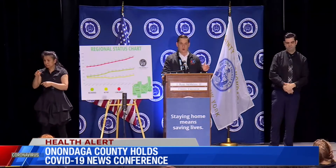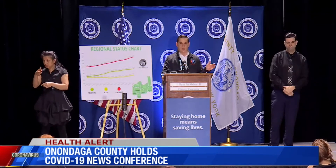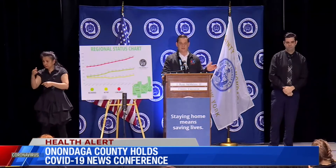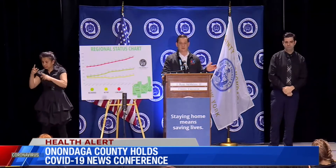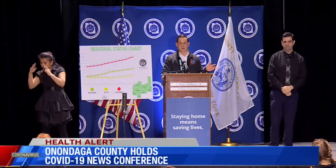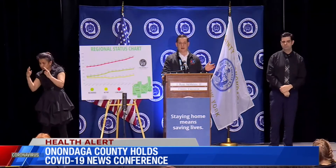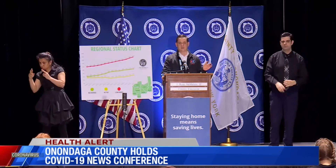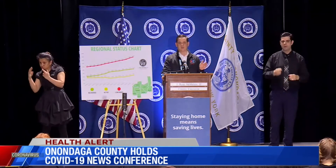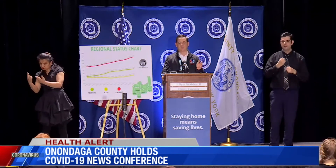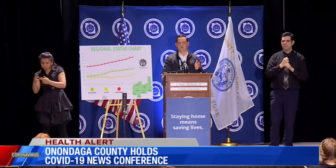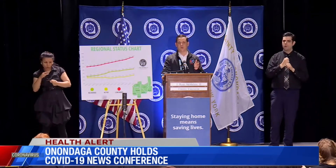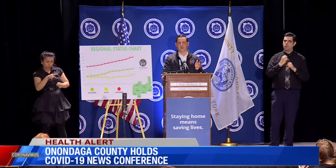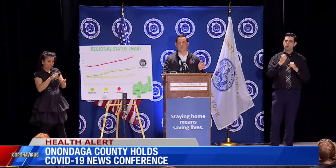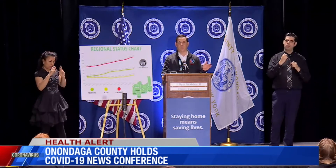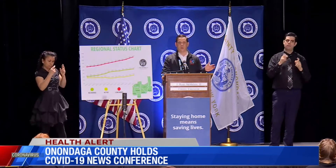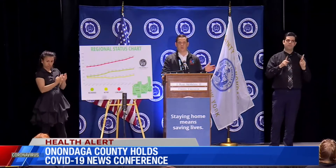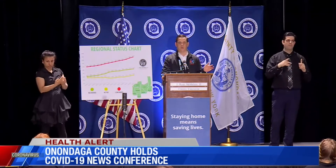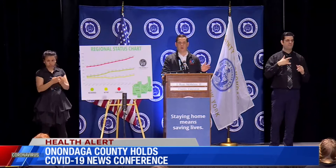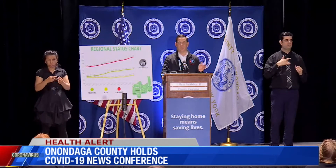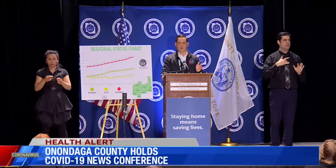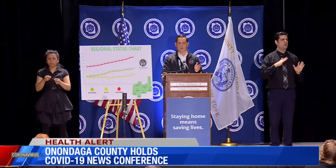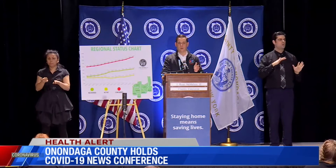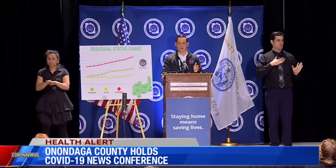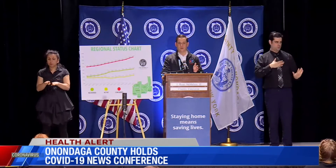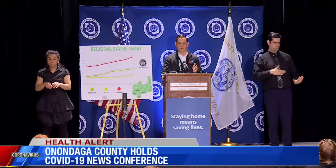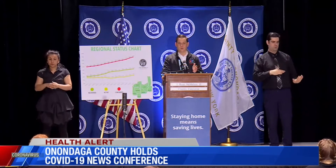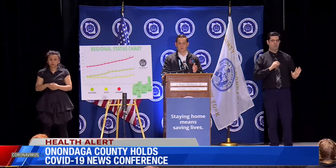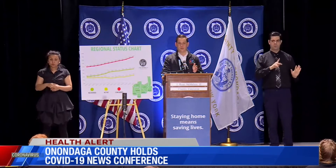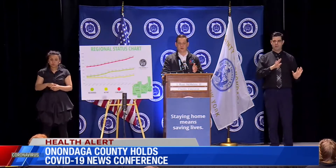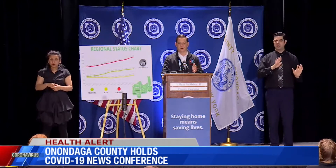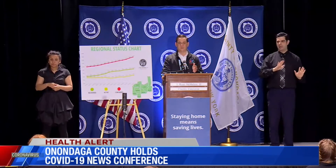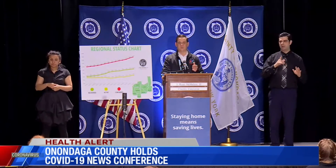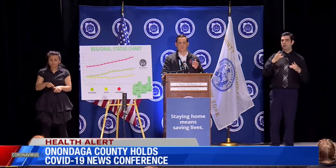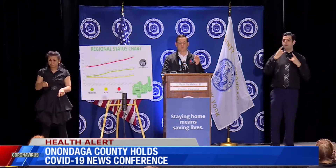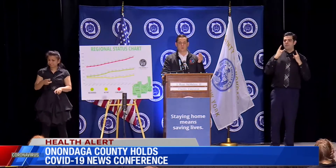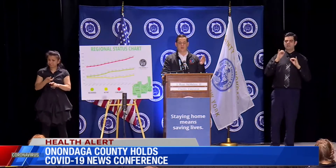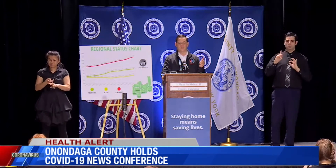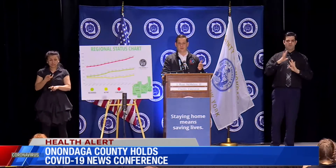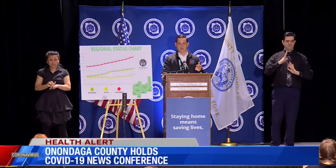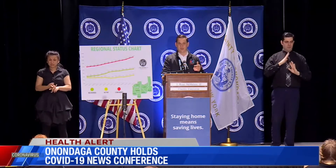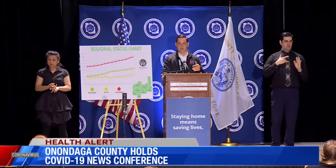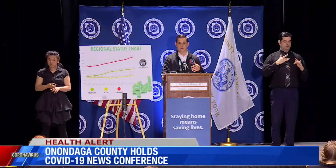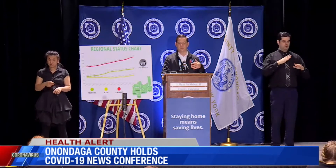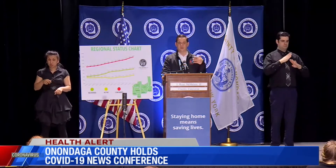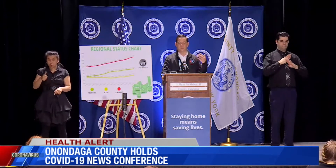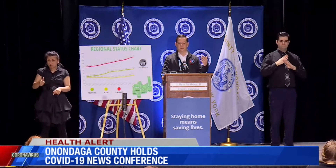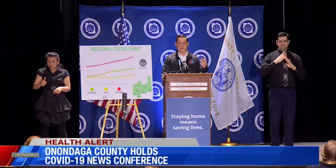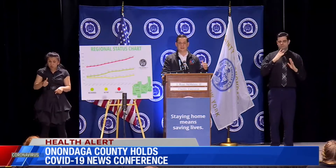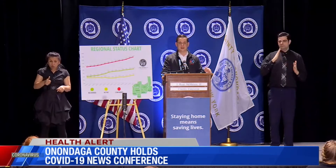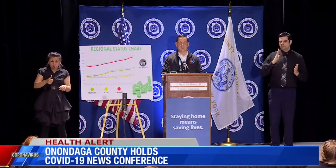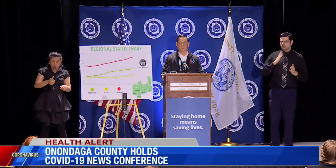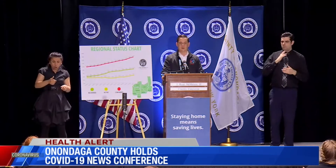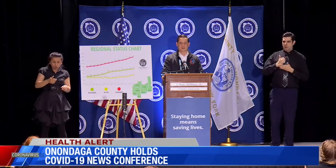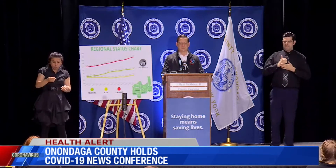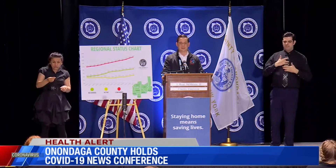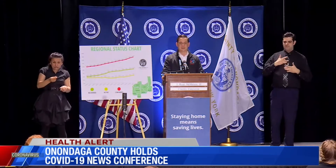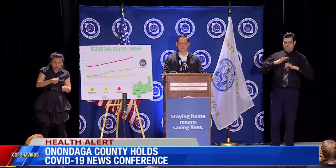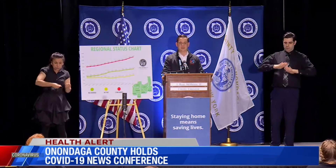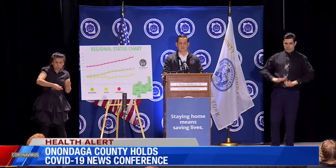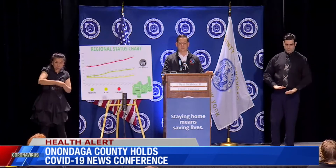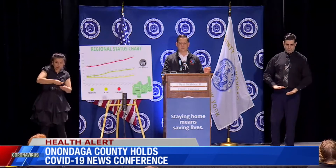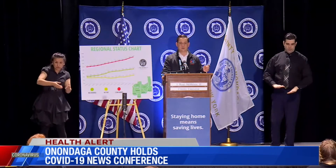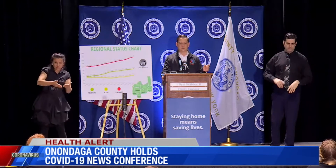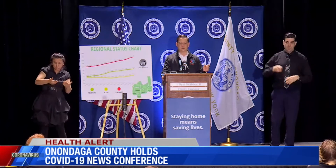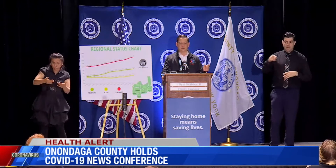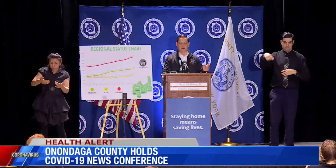we know as this process moves forward, we're moving forward towards a restart. The weather's going to change. It's going to be nice. We just need